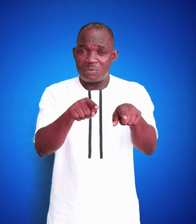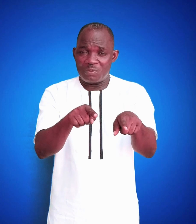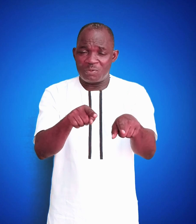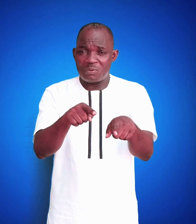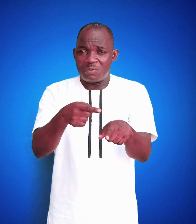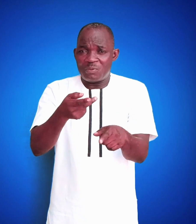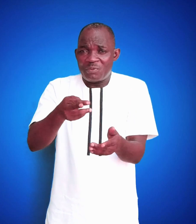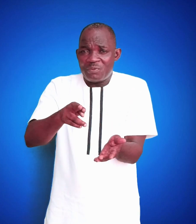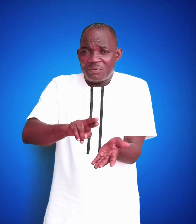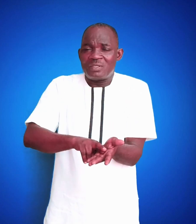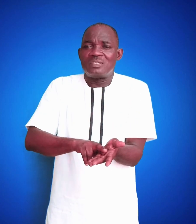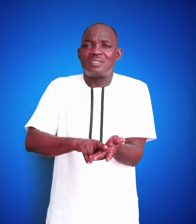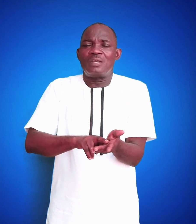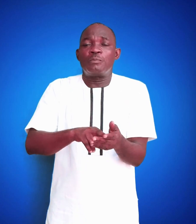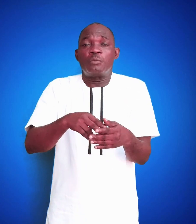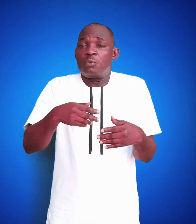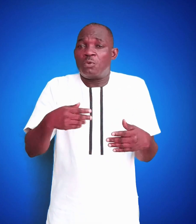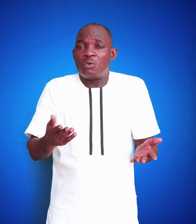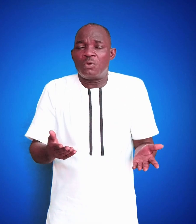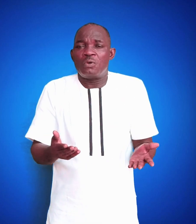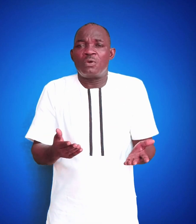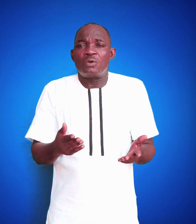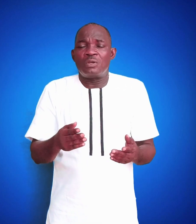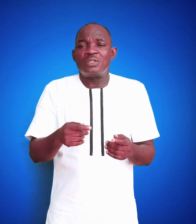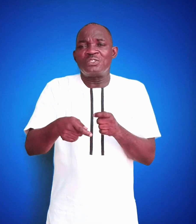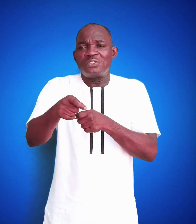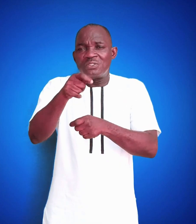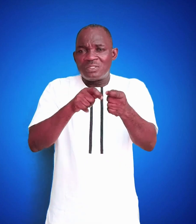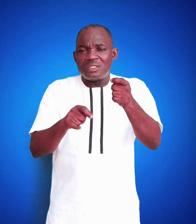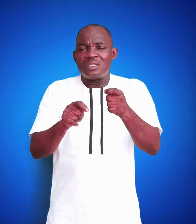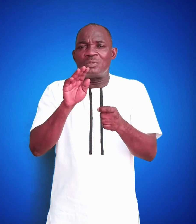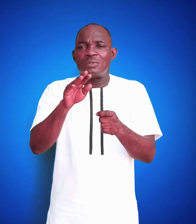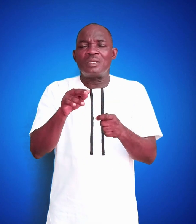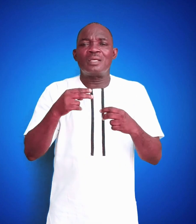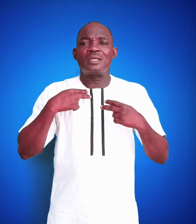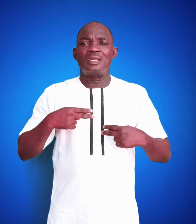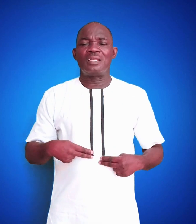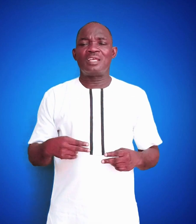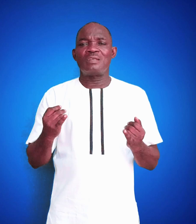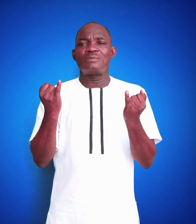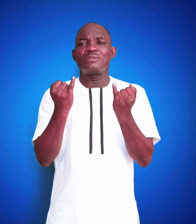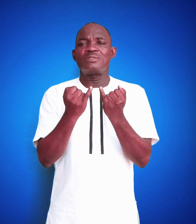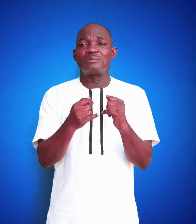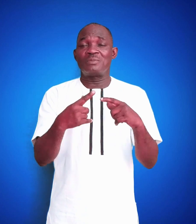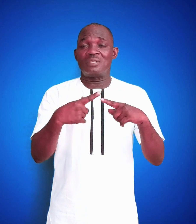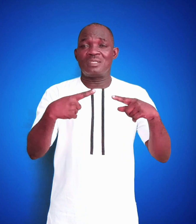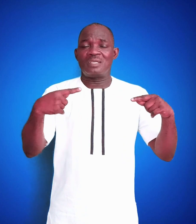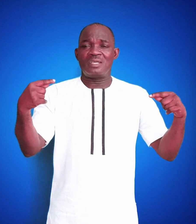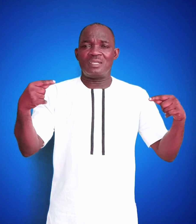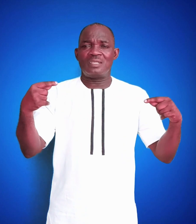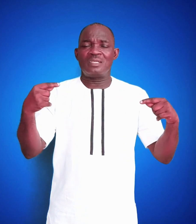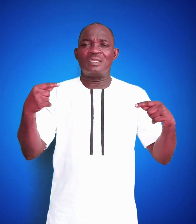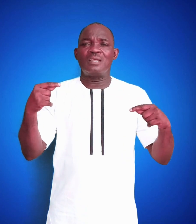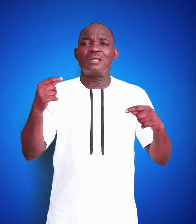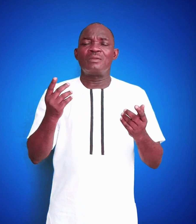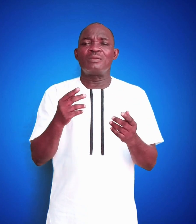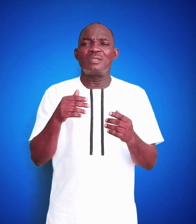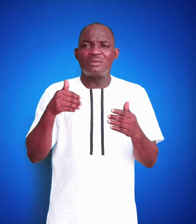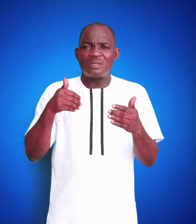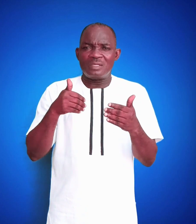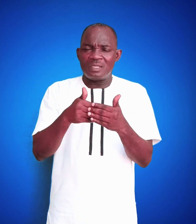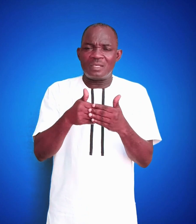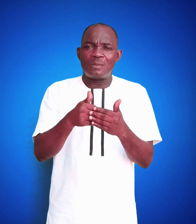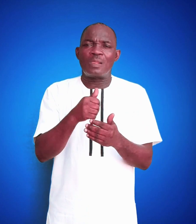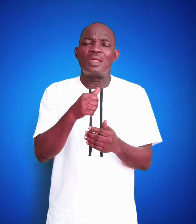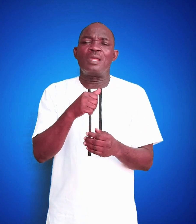and register or renew your NHIS card at the